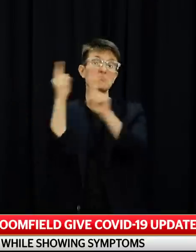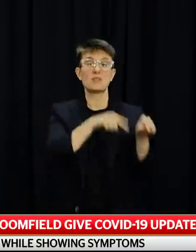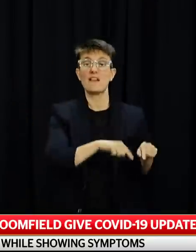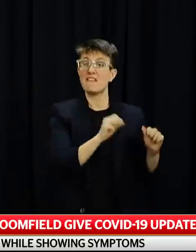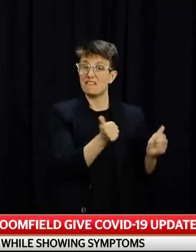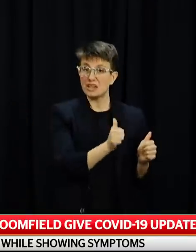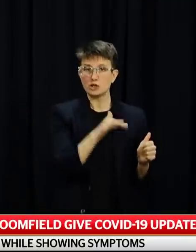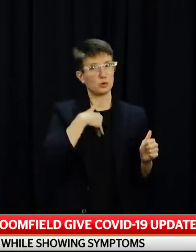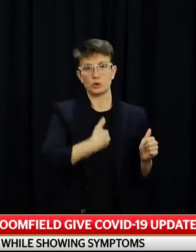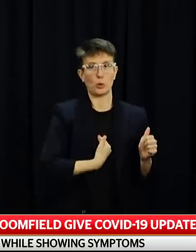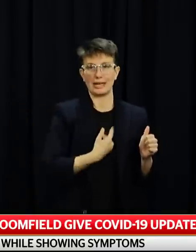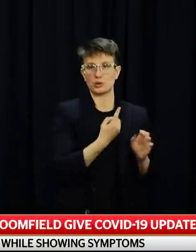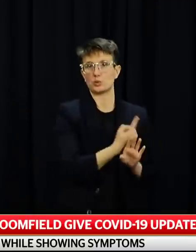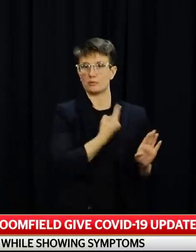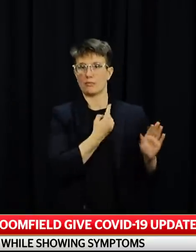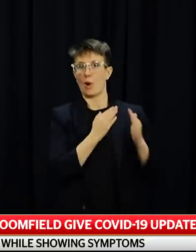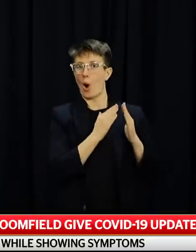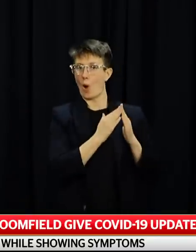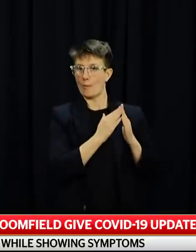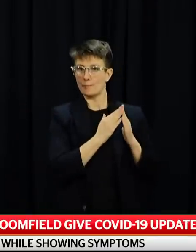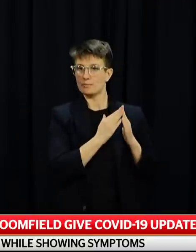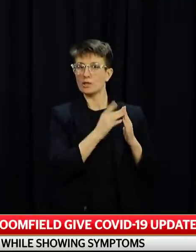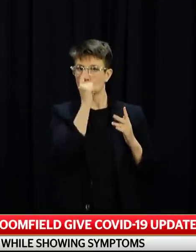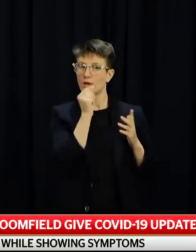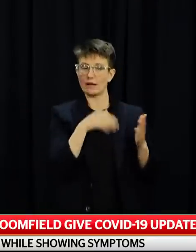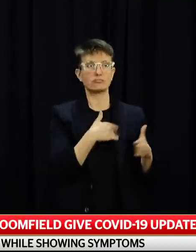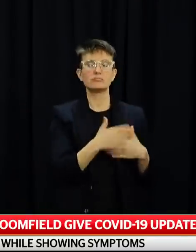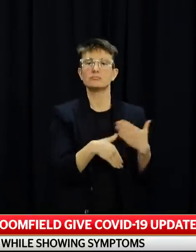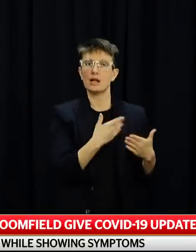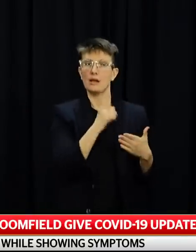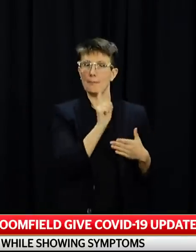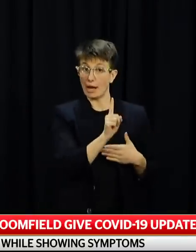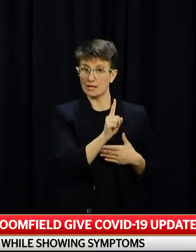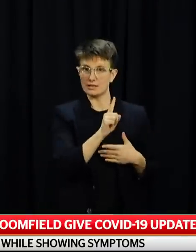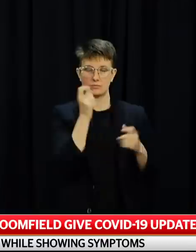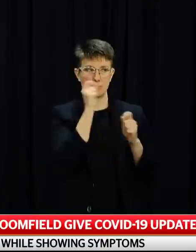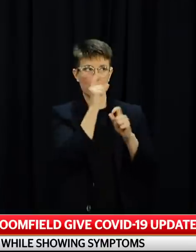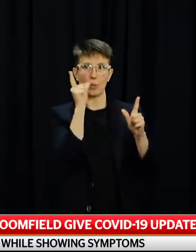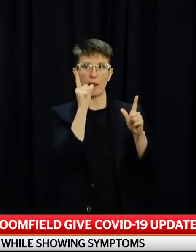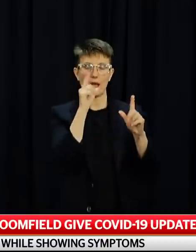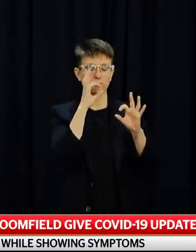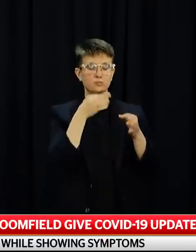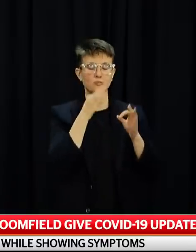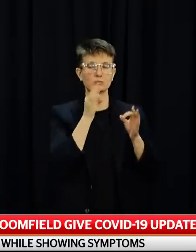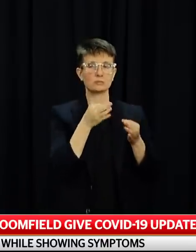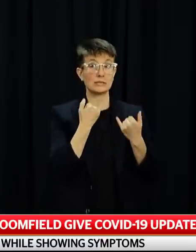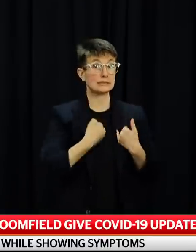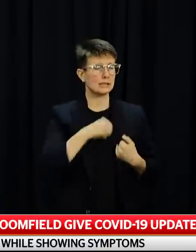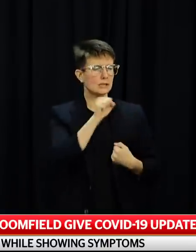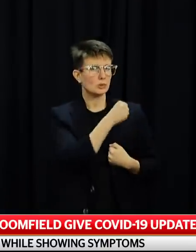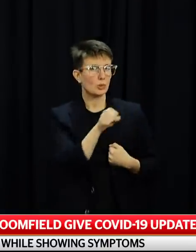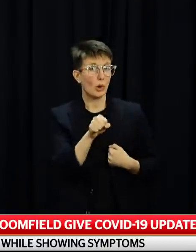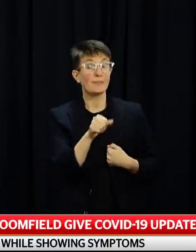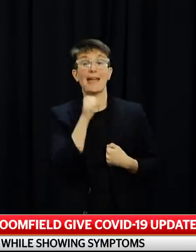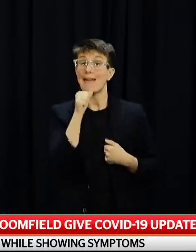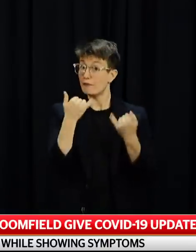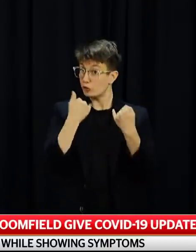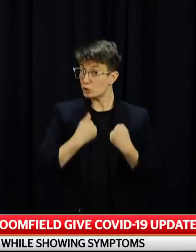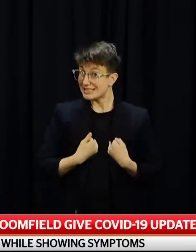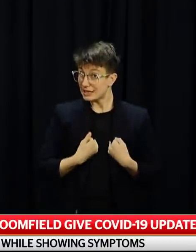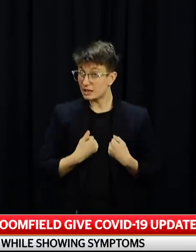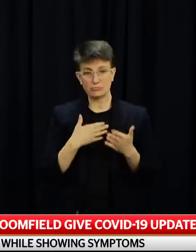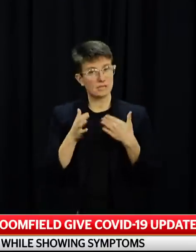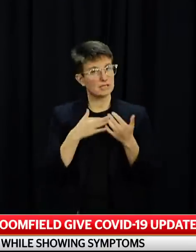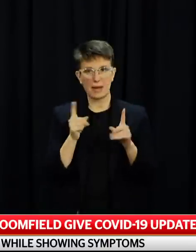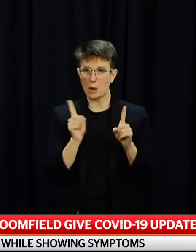we will keep reviewing that advice. But again, if you are sick, you should be at home regardless, and that continues to